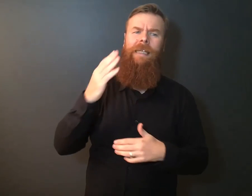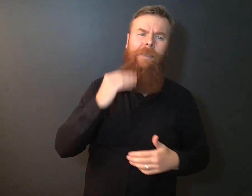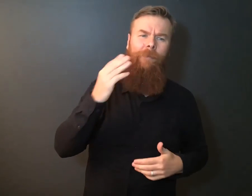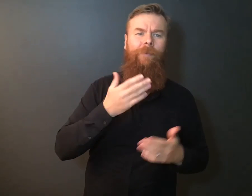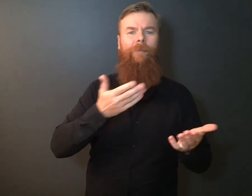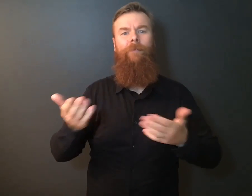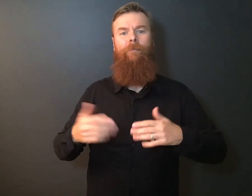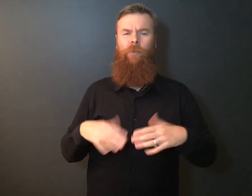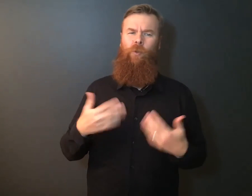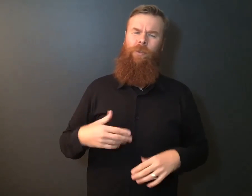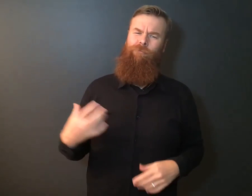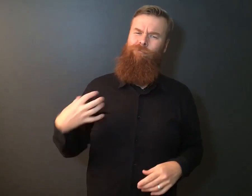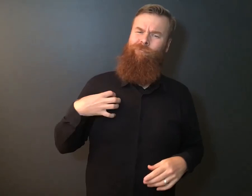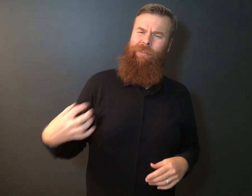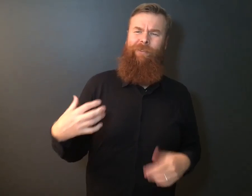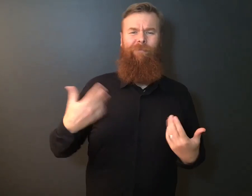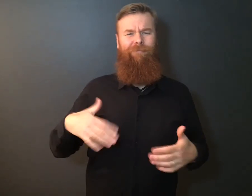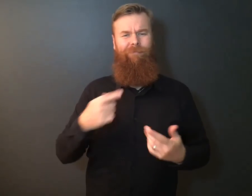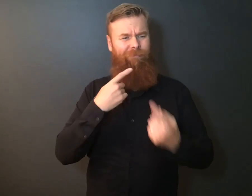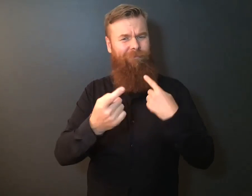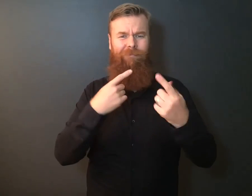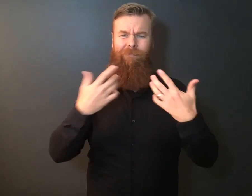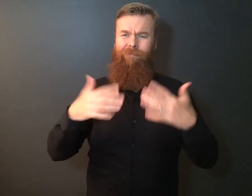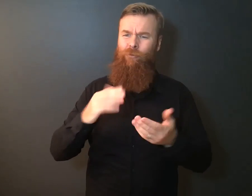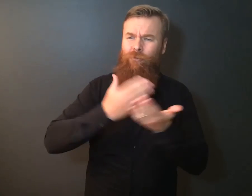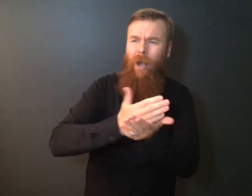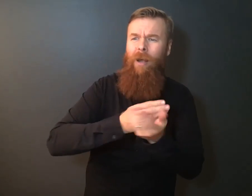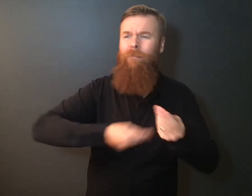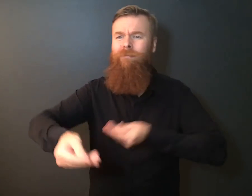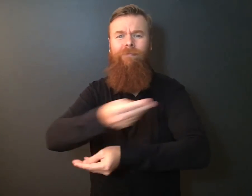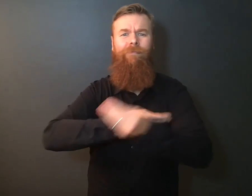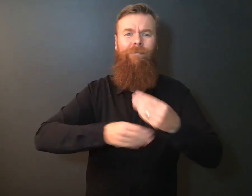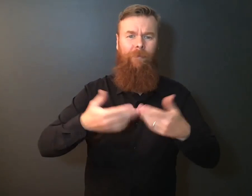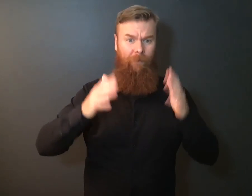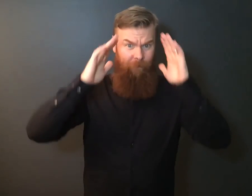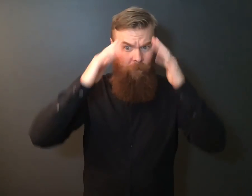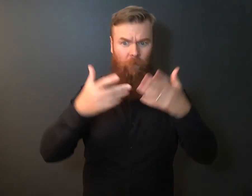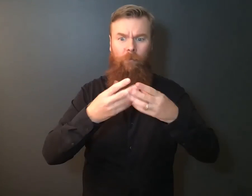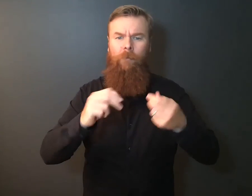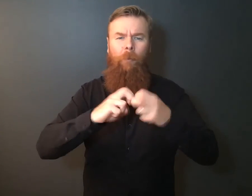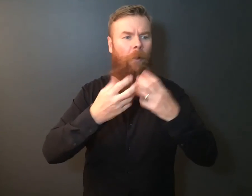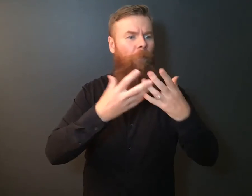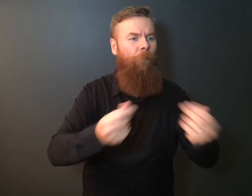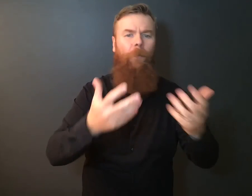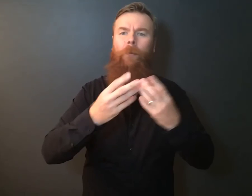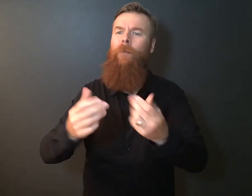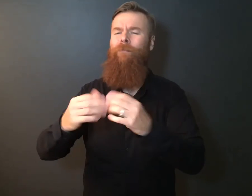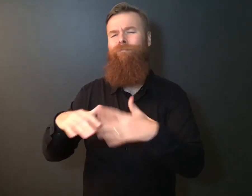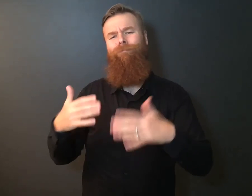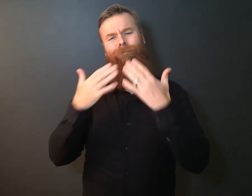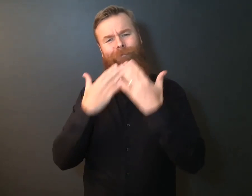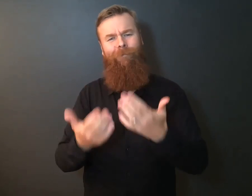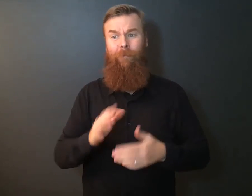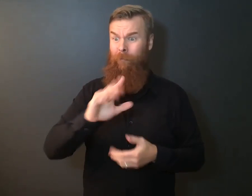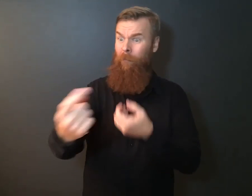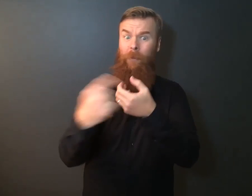us and really focusing on solution. That's exactly what we need. To all the participants, we want also to highlight that